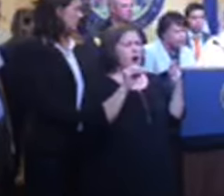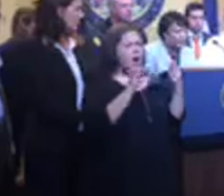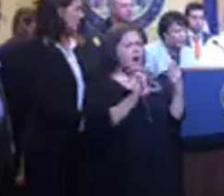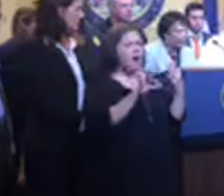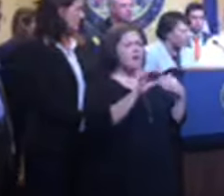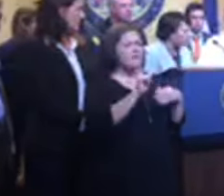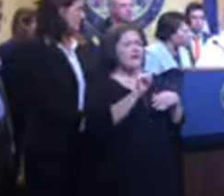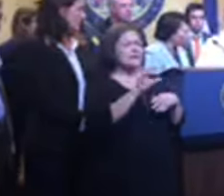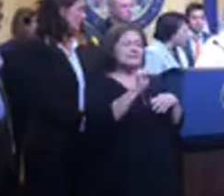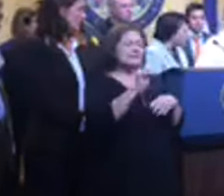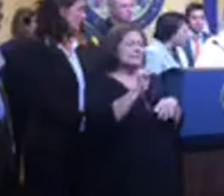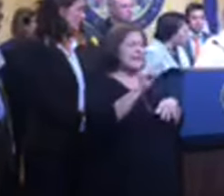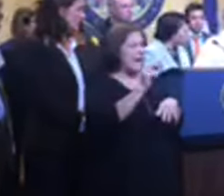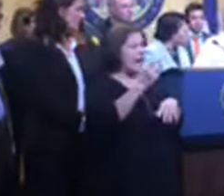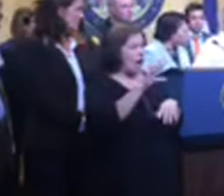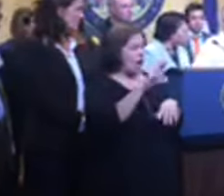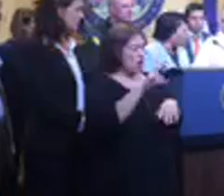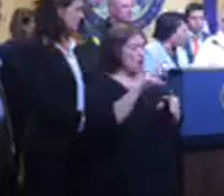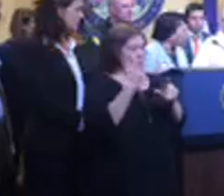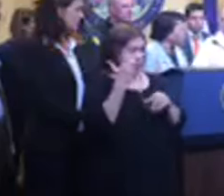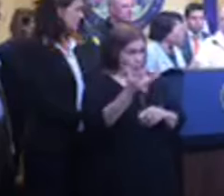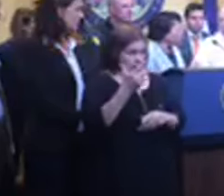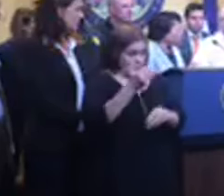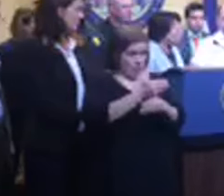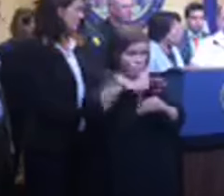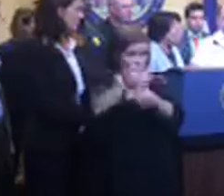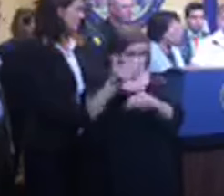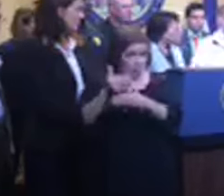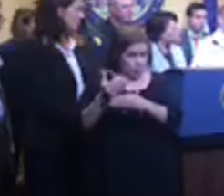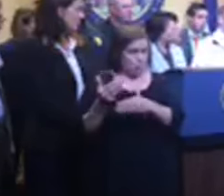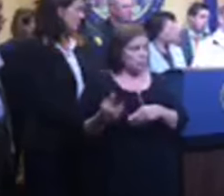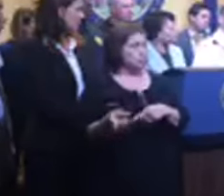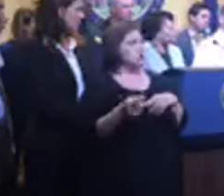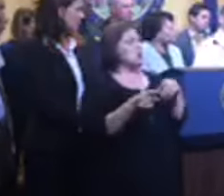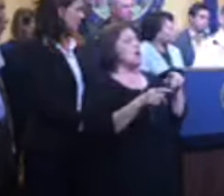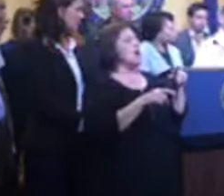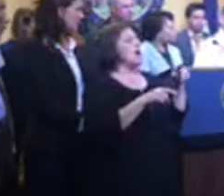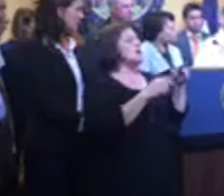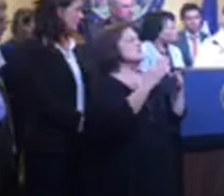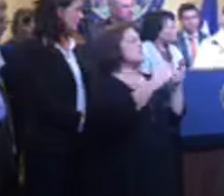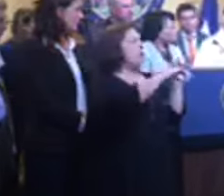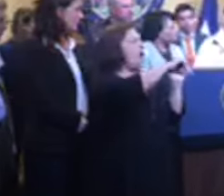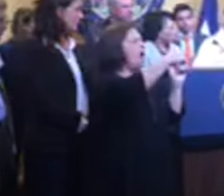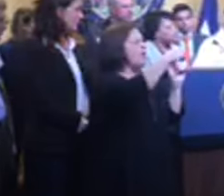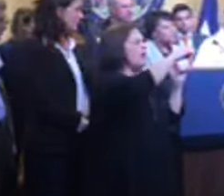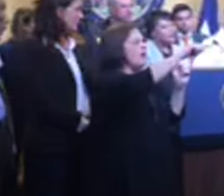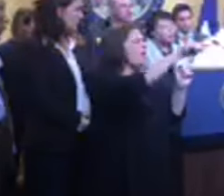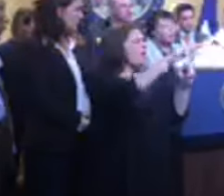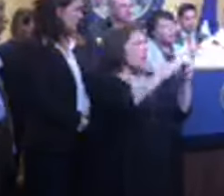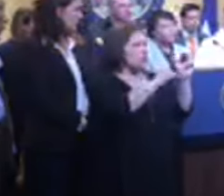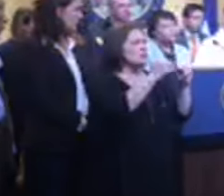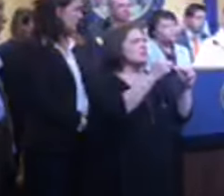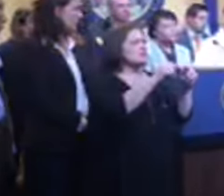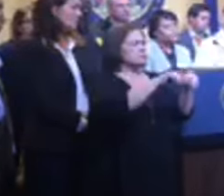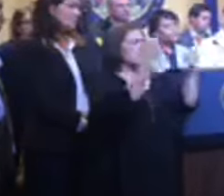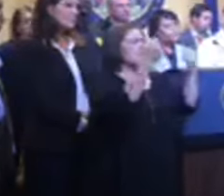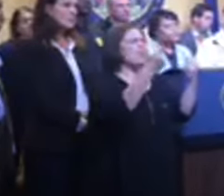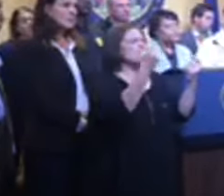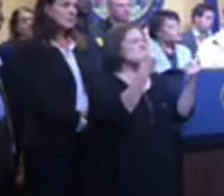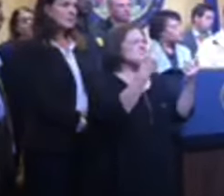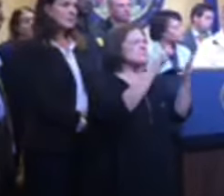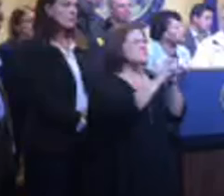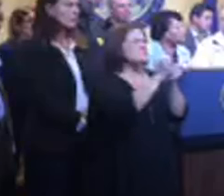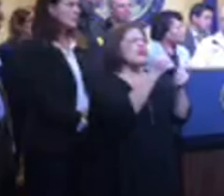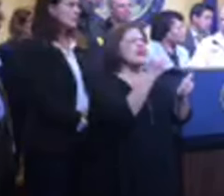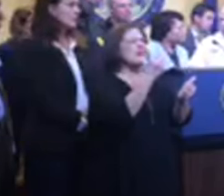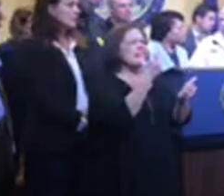of the Sanger. We had, 3 windows, I believe, out. A couple other buildings had glass broken, but not many, not very many at all.